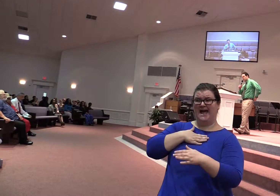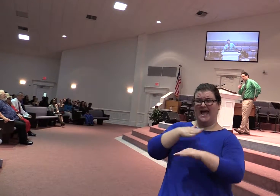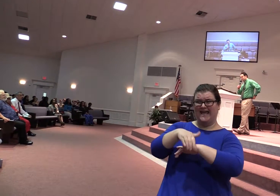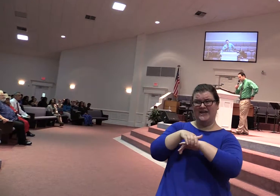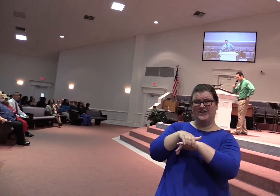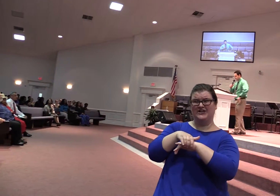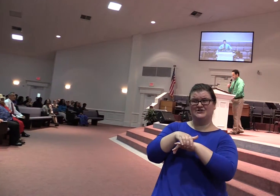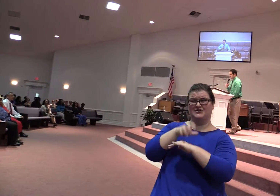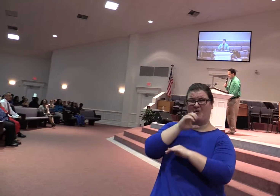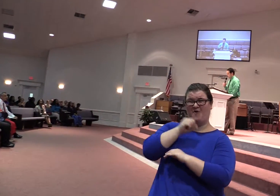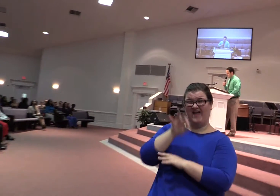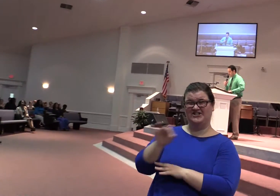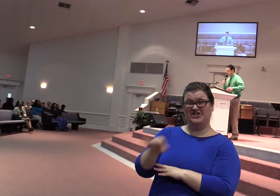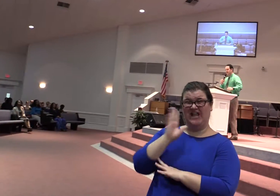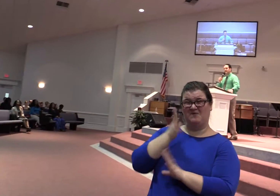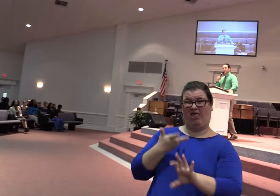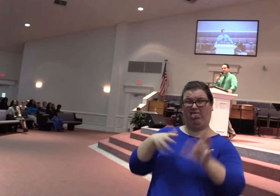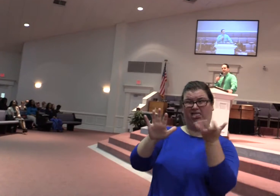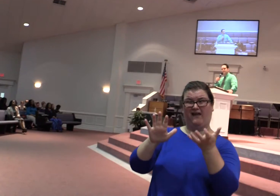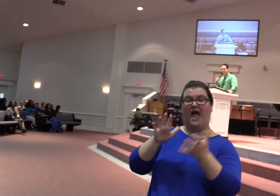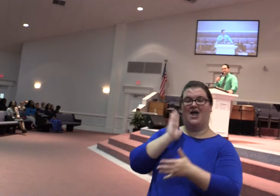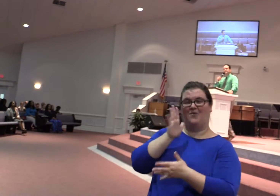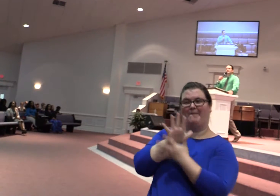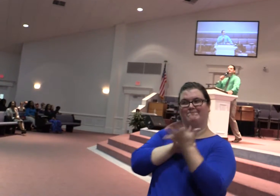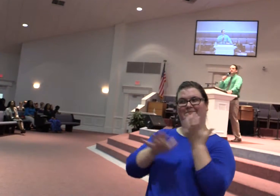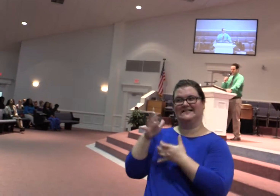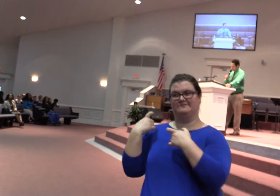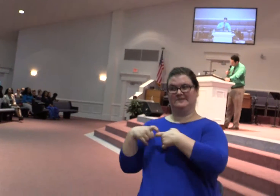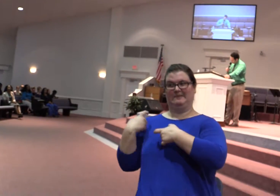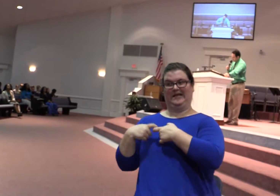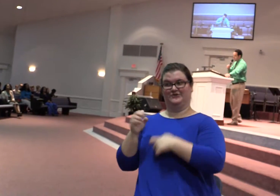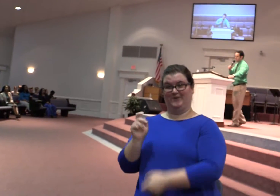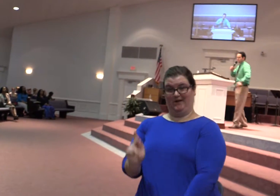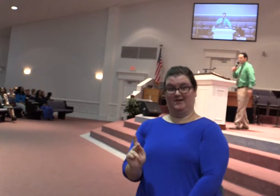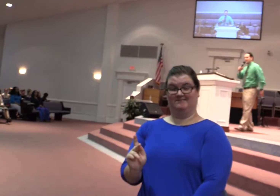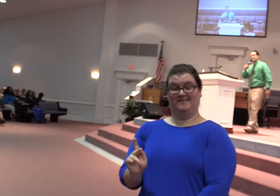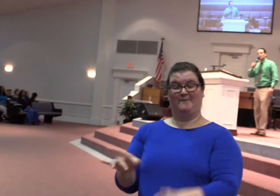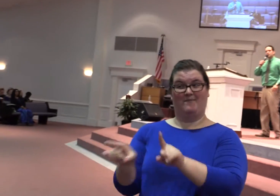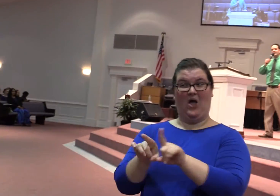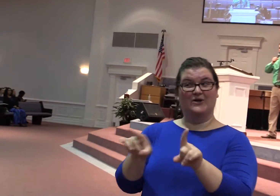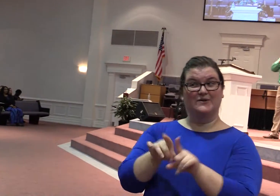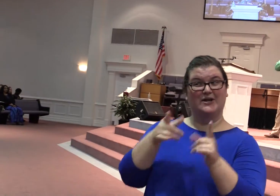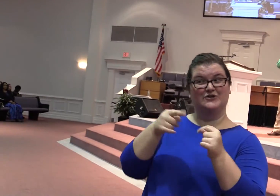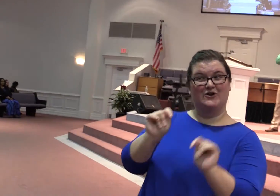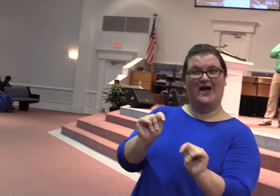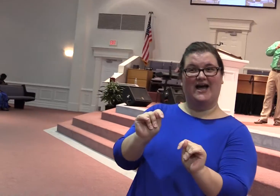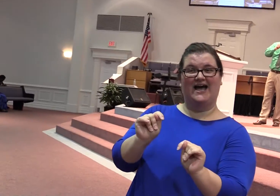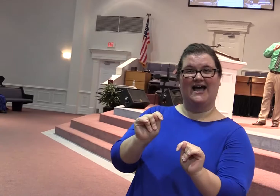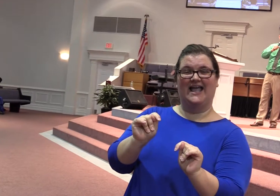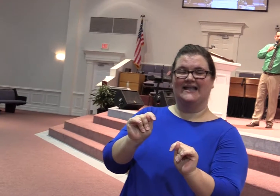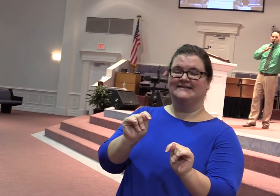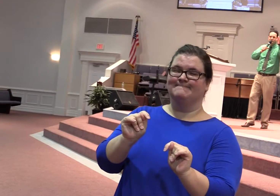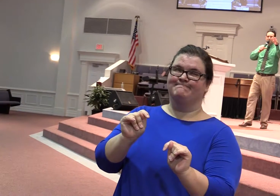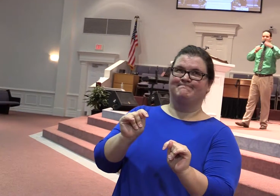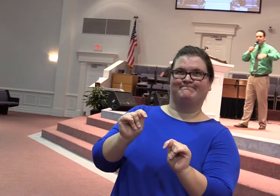will do it. It's gonna be some Spanglish. Amen. Come on. But I'm gonna also try to murder every lying voice and